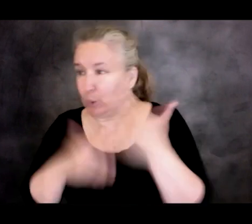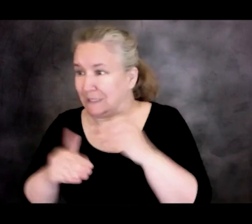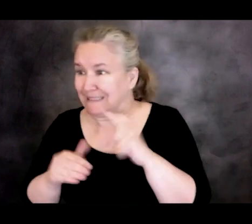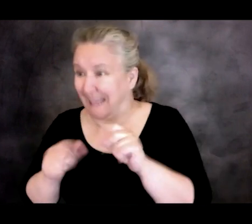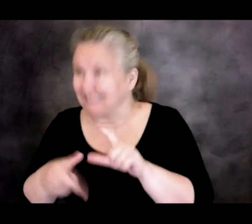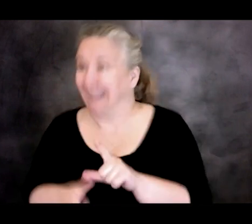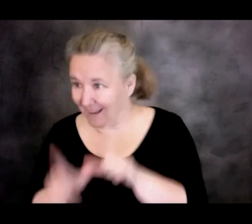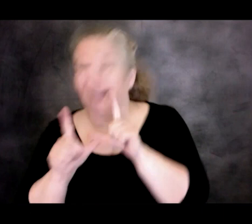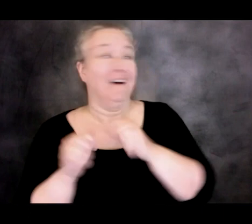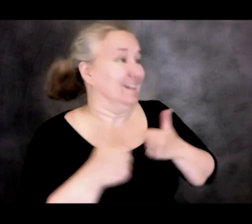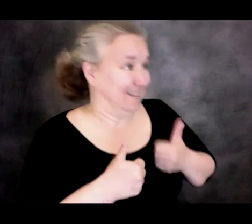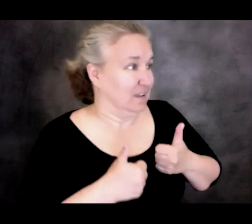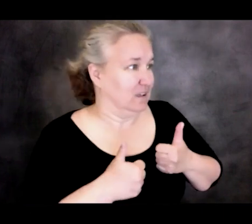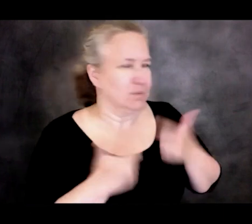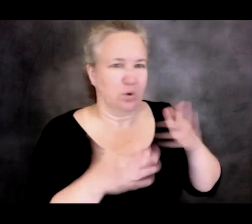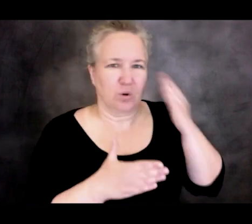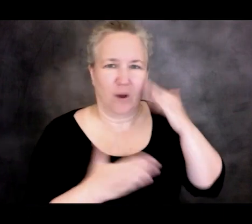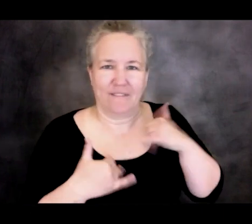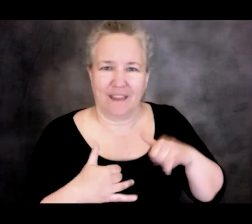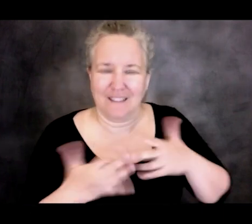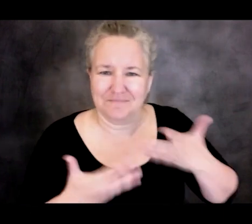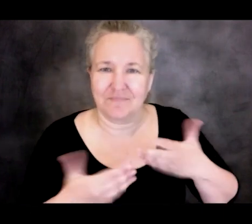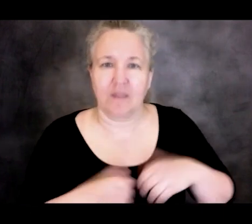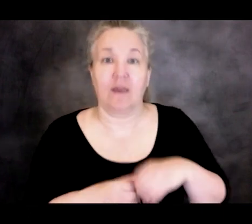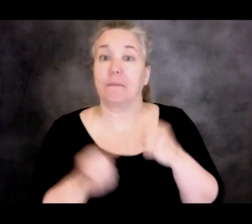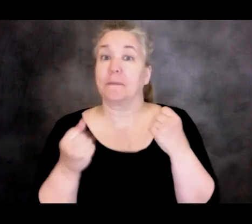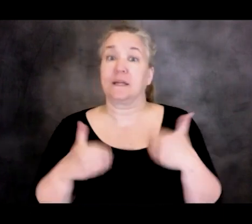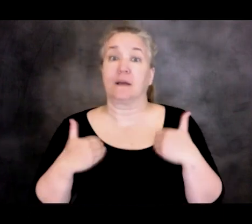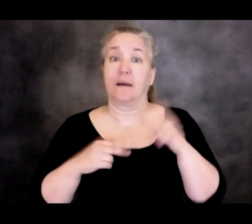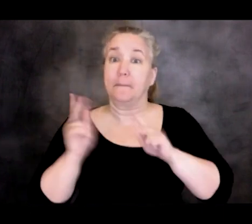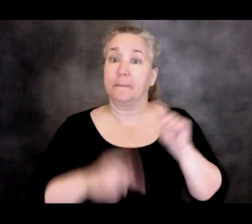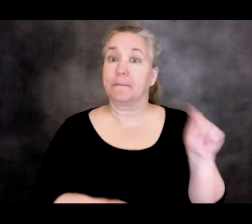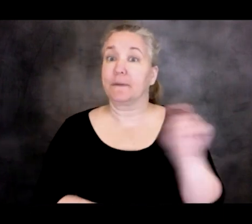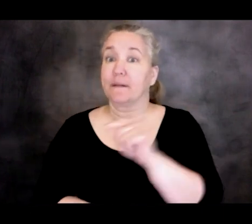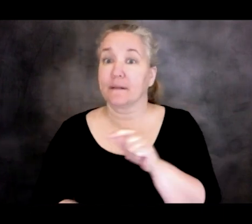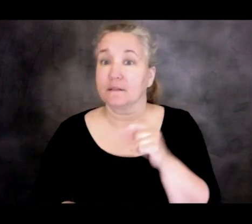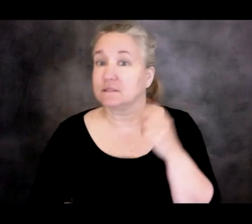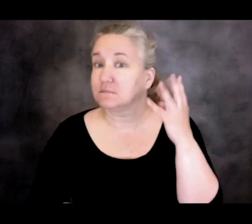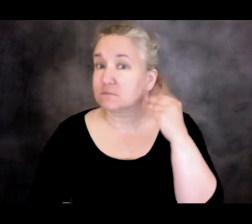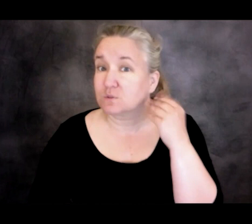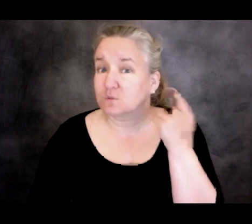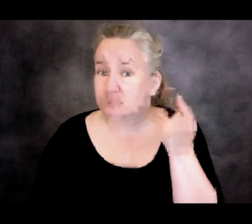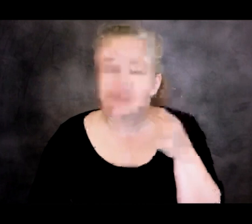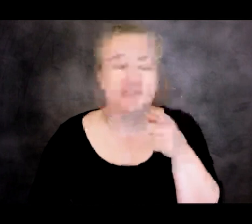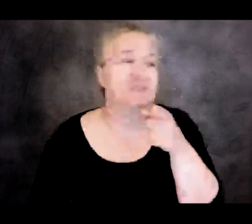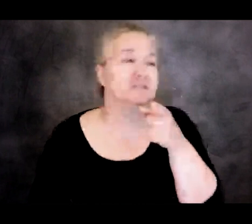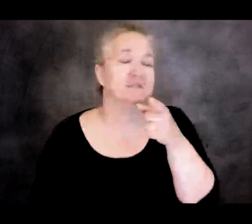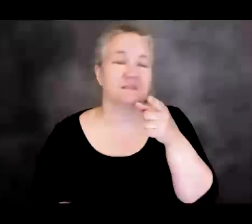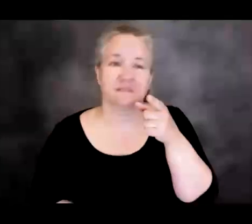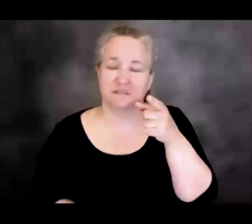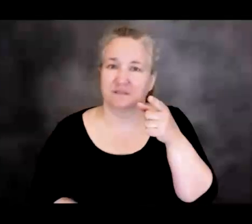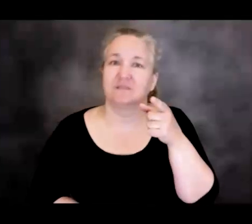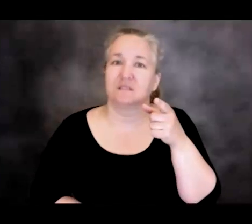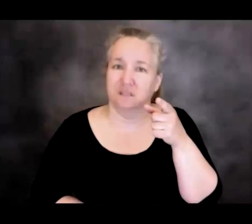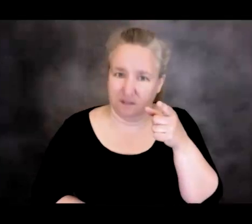that you have. And we met many young people who, over the course of the time that we